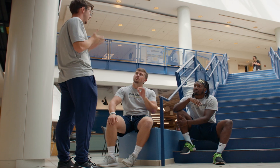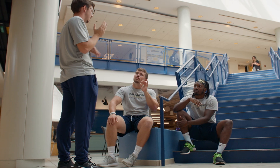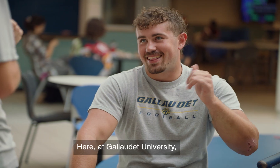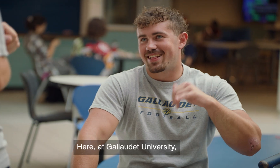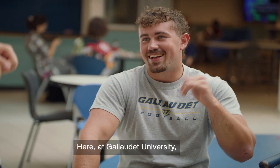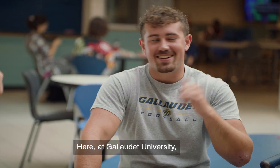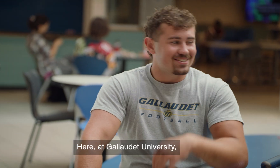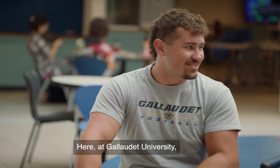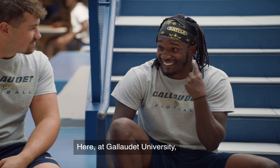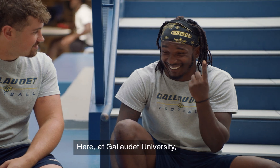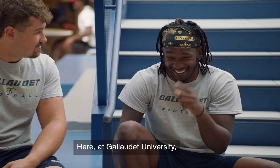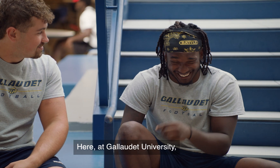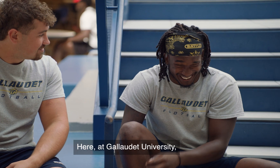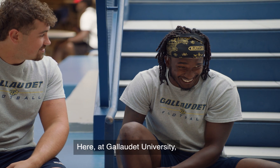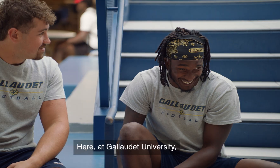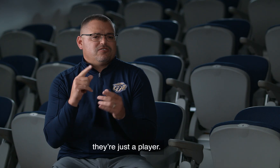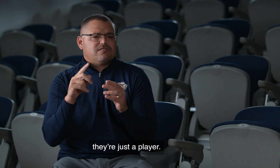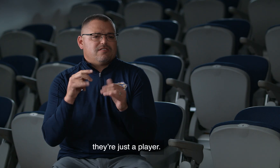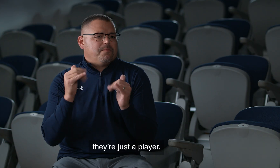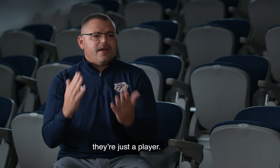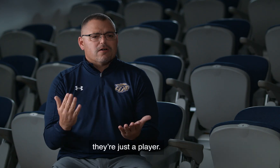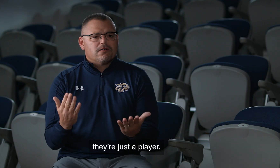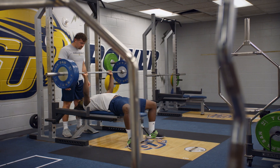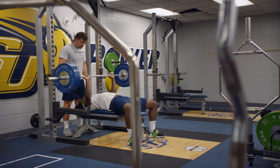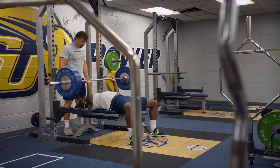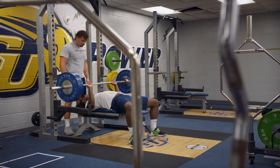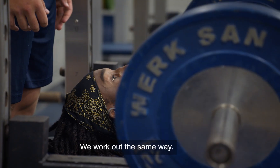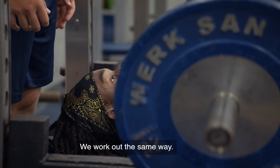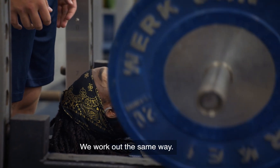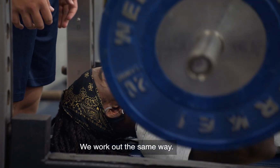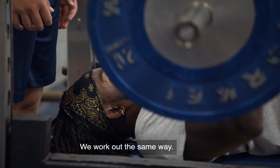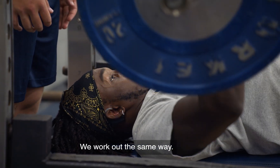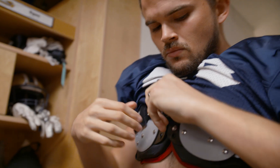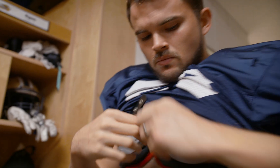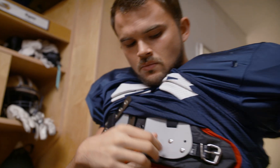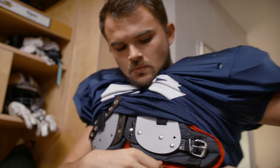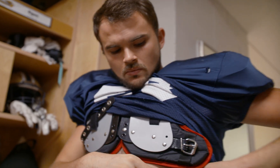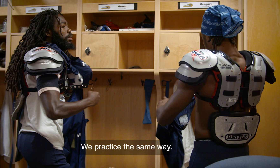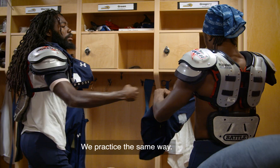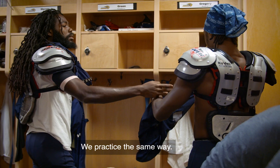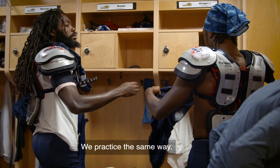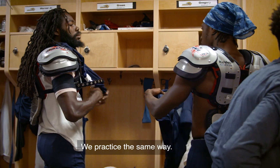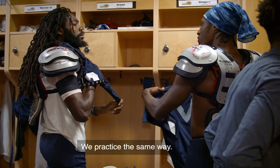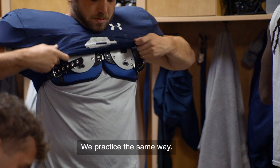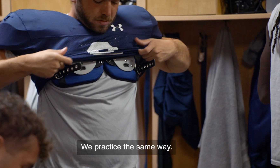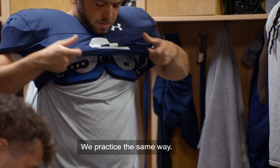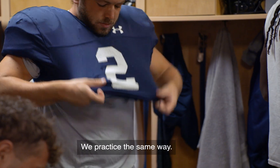Here at Gallaudet University, they're just a player. We work out the same way, we practice the same